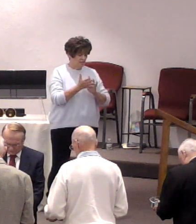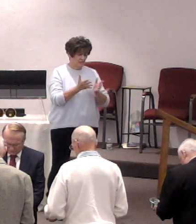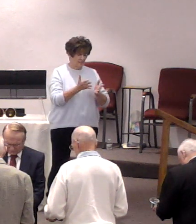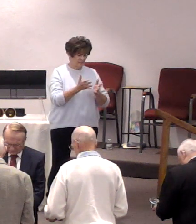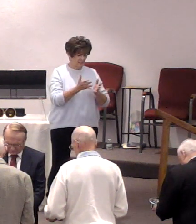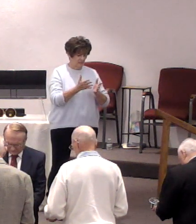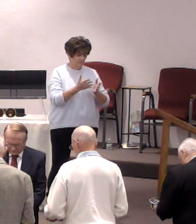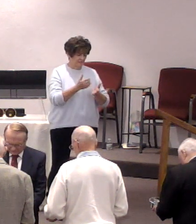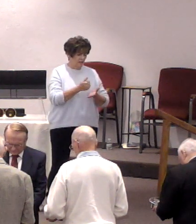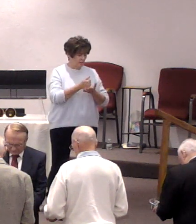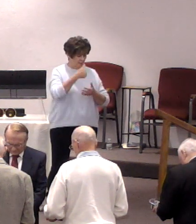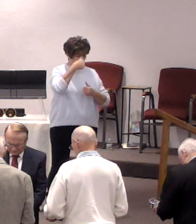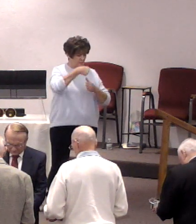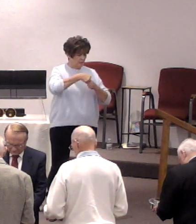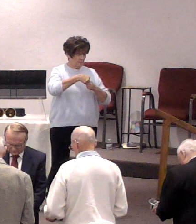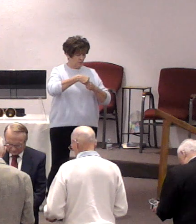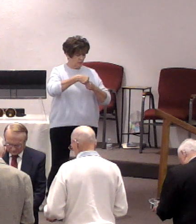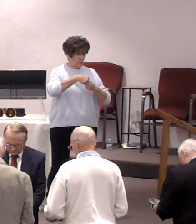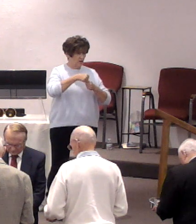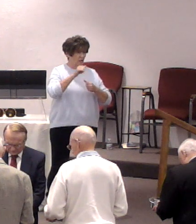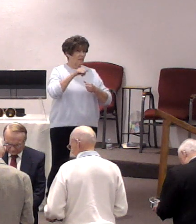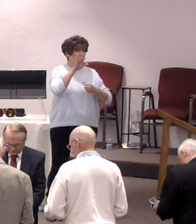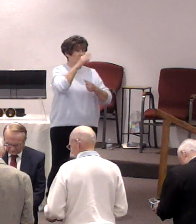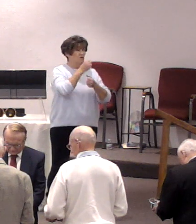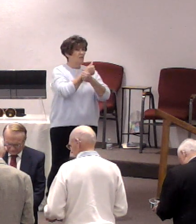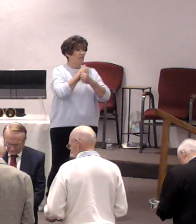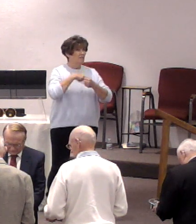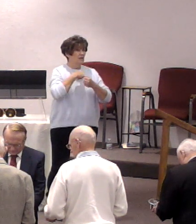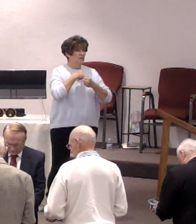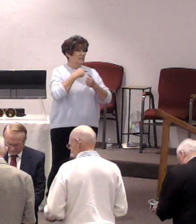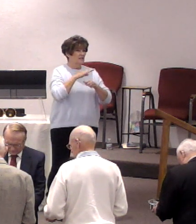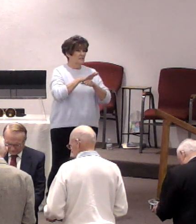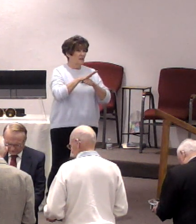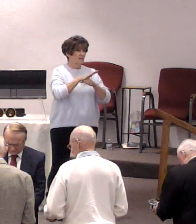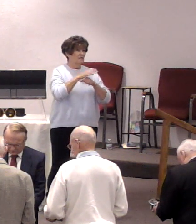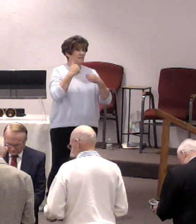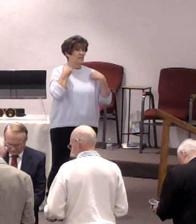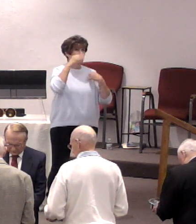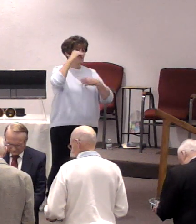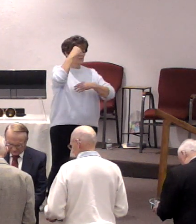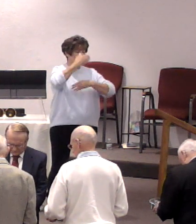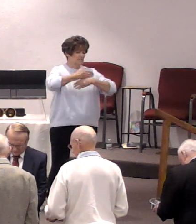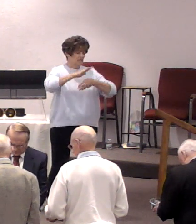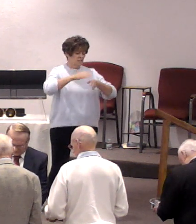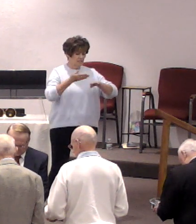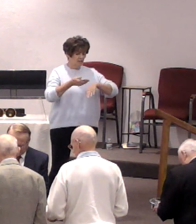it is that you loved us enough to allow your son to die in our place. In Jesus' name I